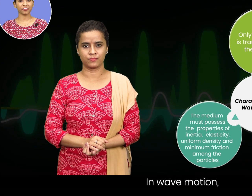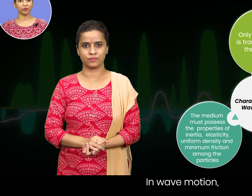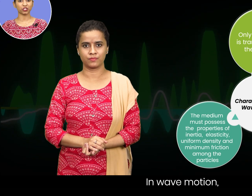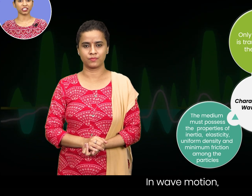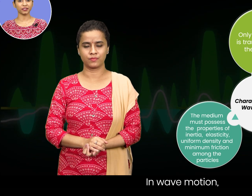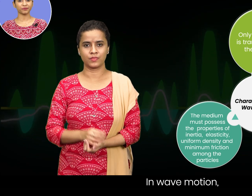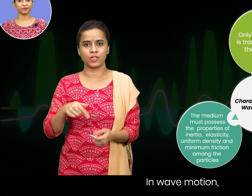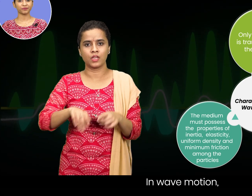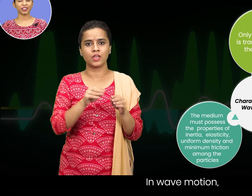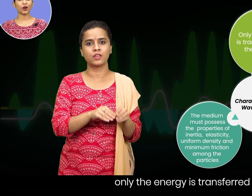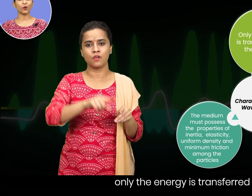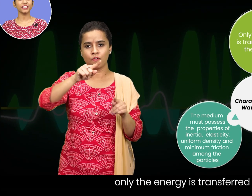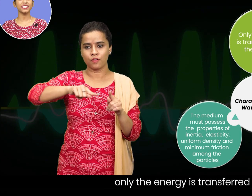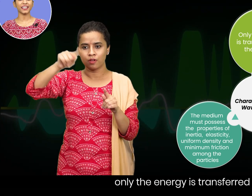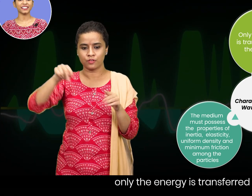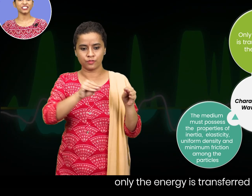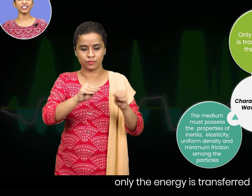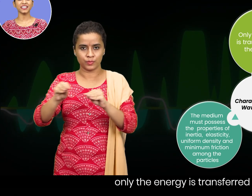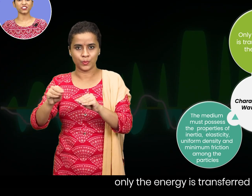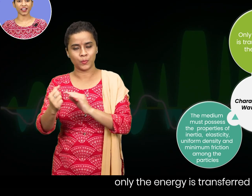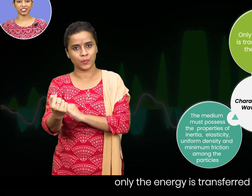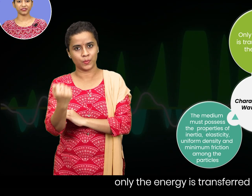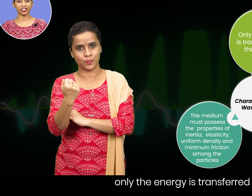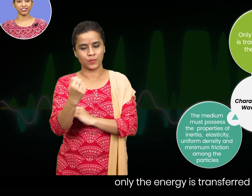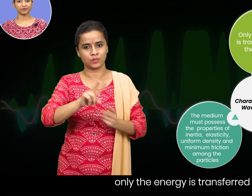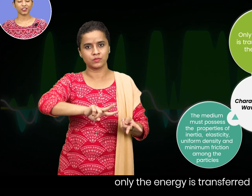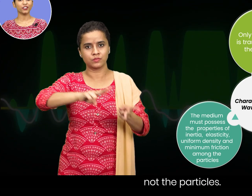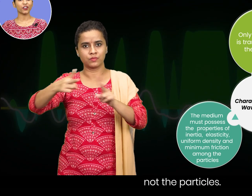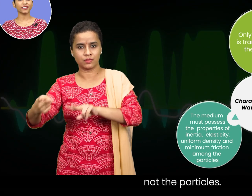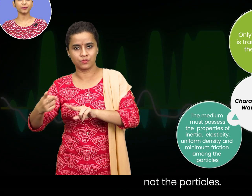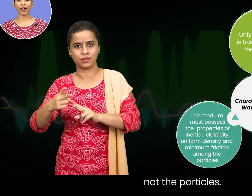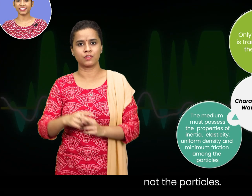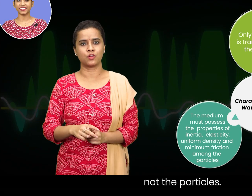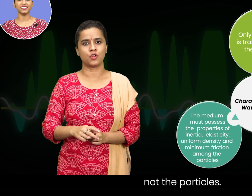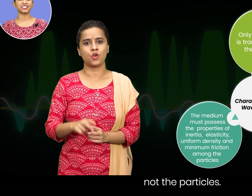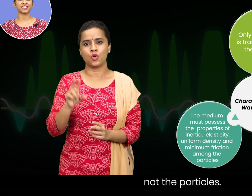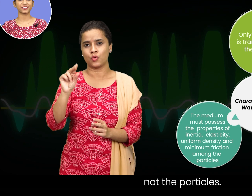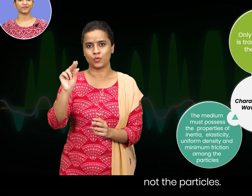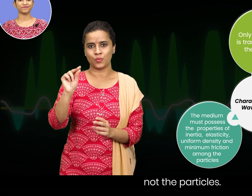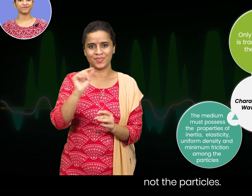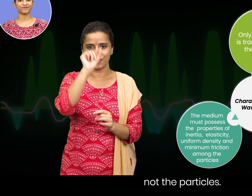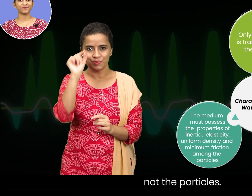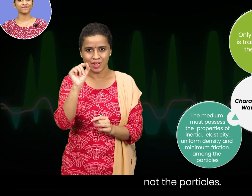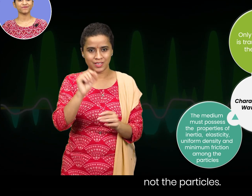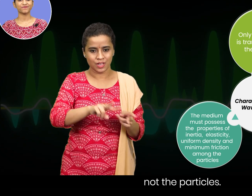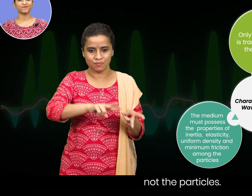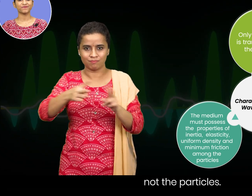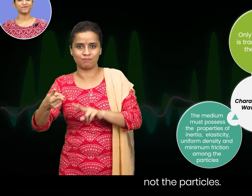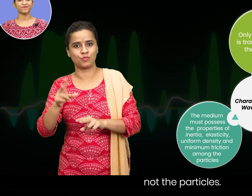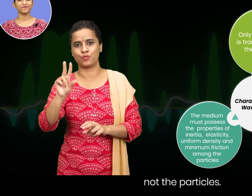In wave motion, only the energy is transferred, not the particles.